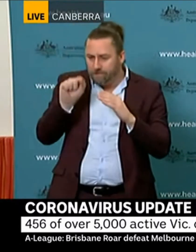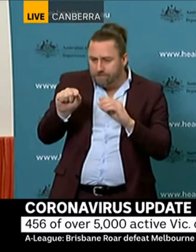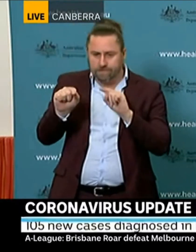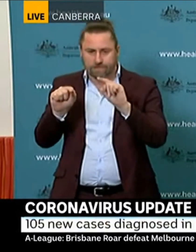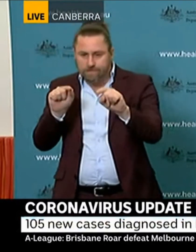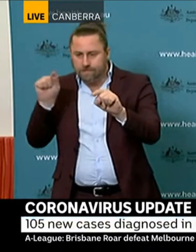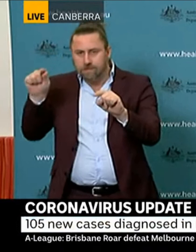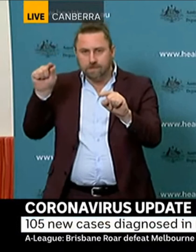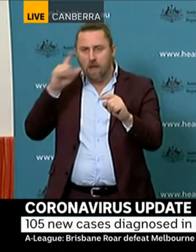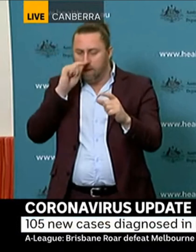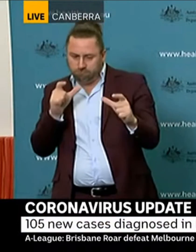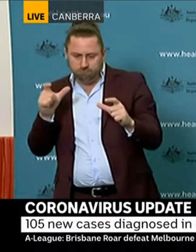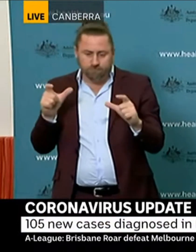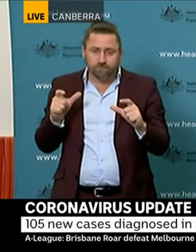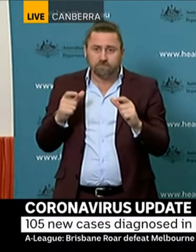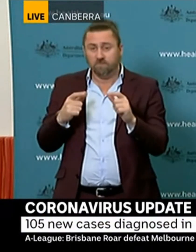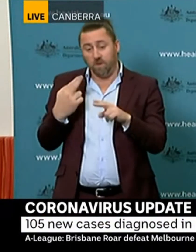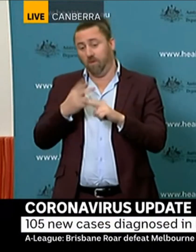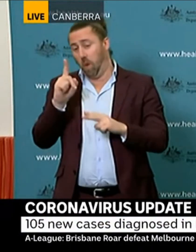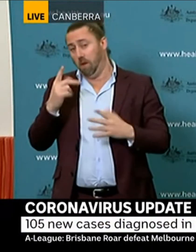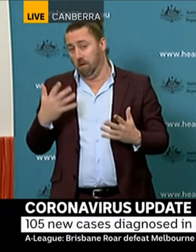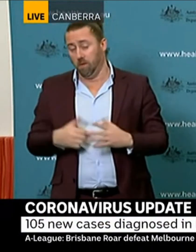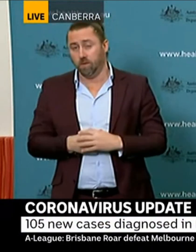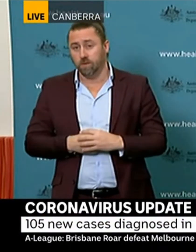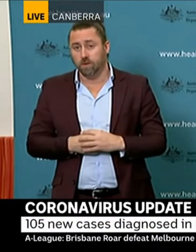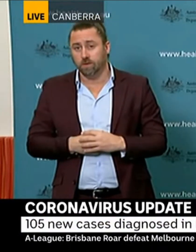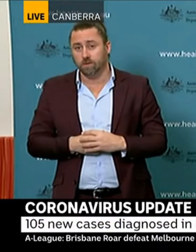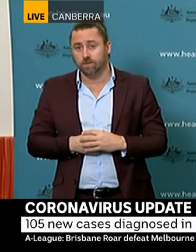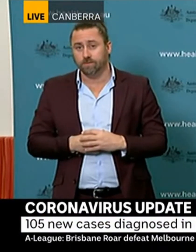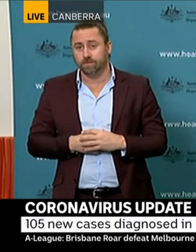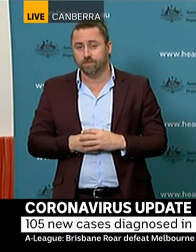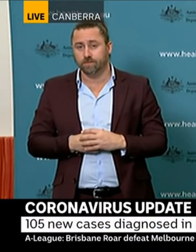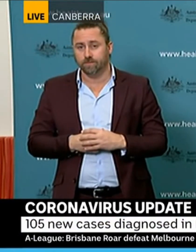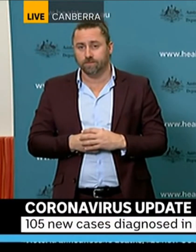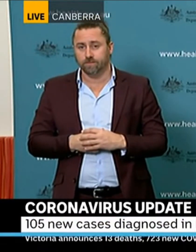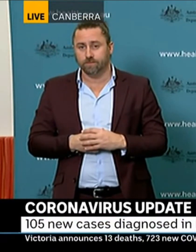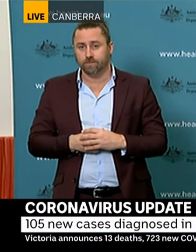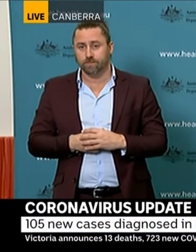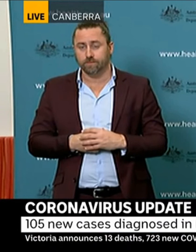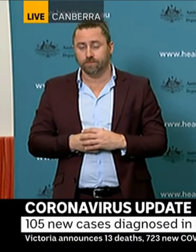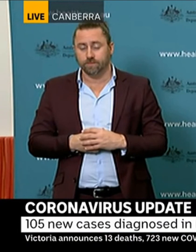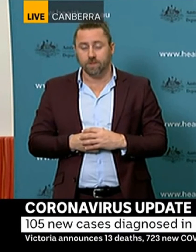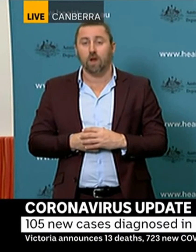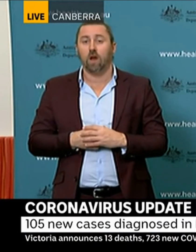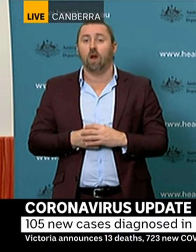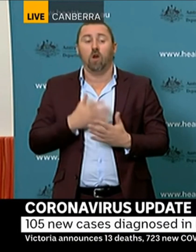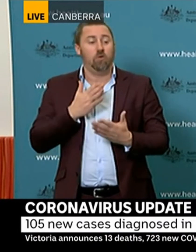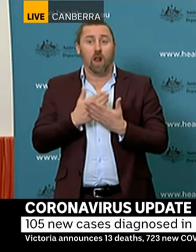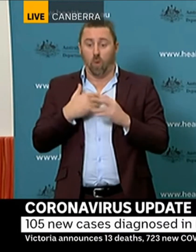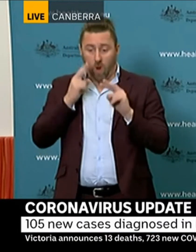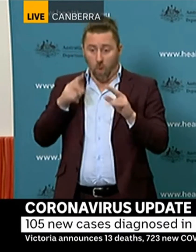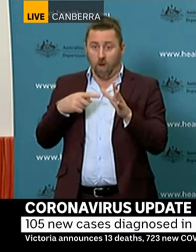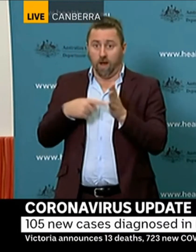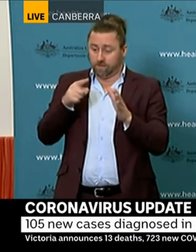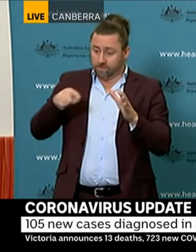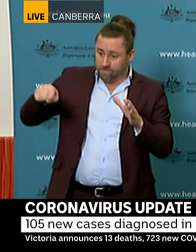areas of Sydney at the moment. And so that is our absolute focus at the moment, to make